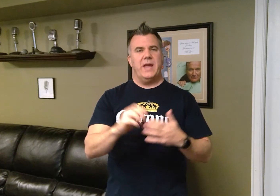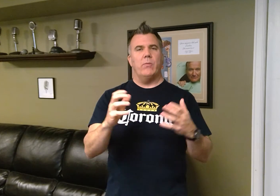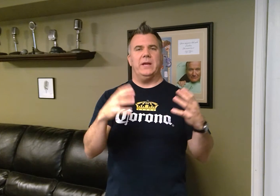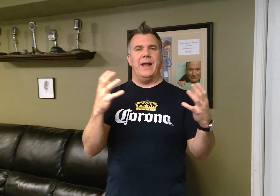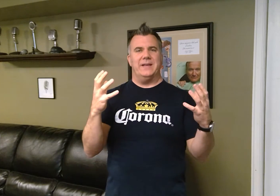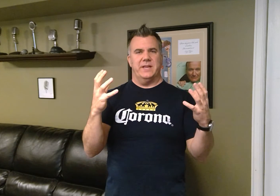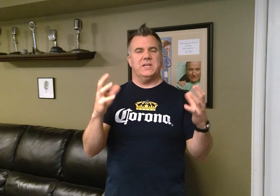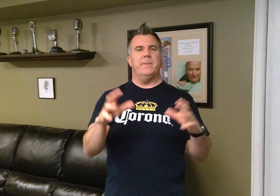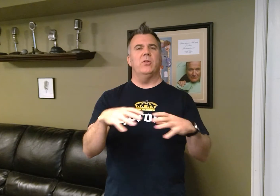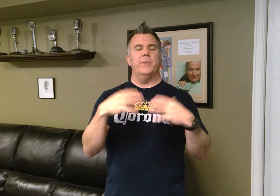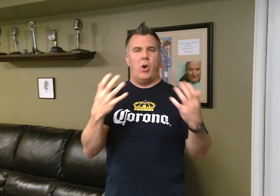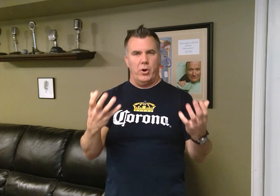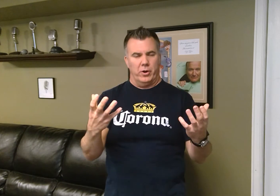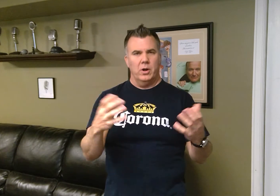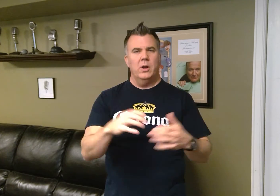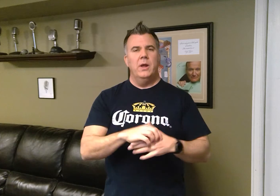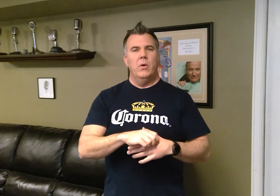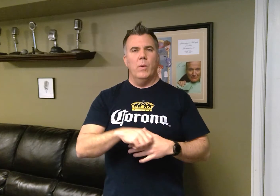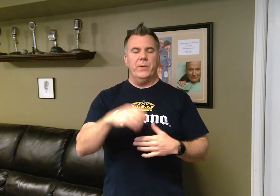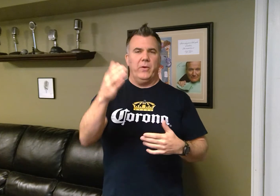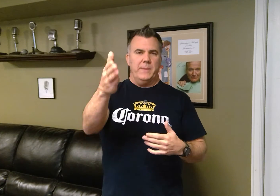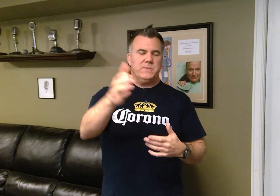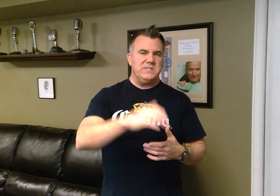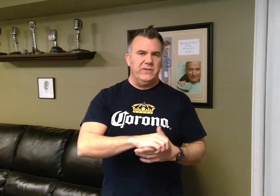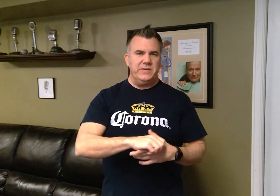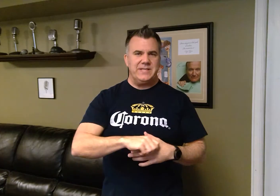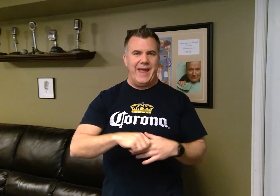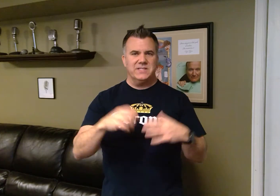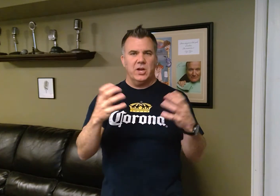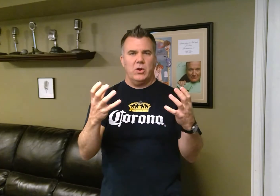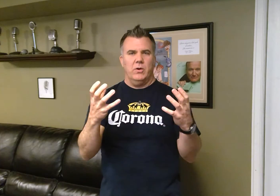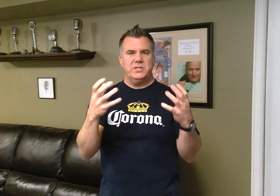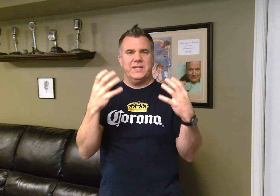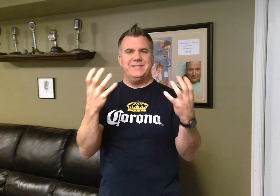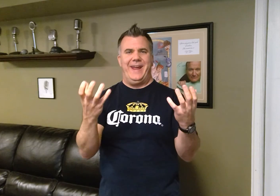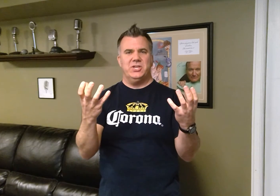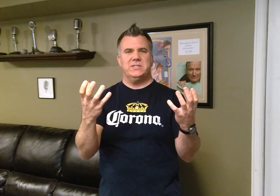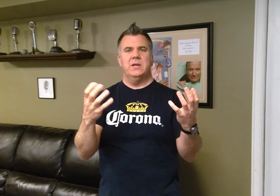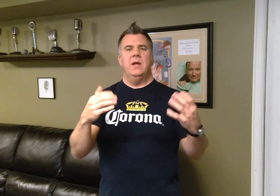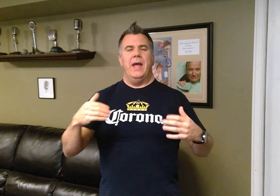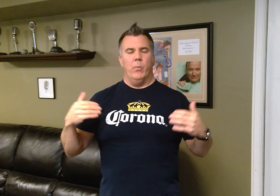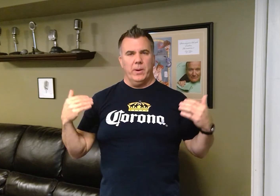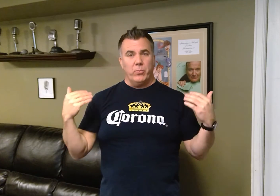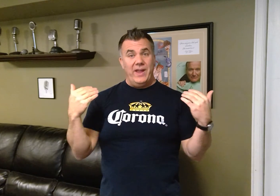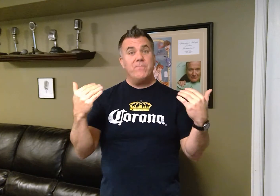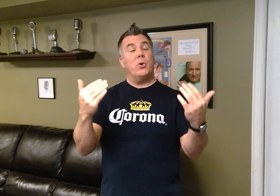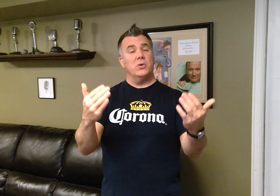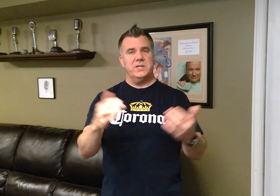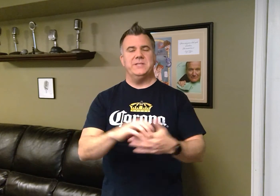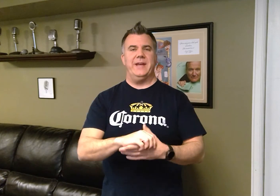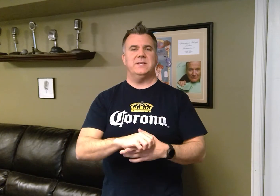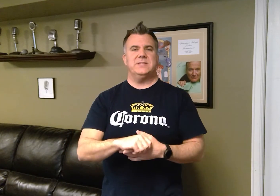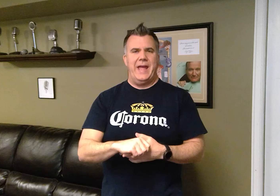saying recognize that it's going to be a little bit harder. What Billy Graham's specifically saying is that courage is contagious. And when a brave person takes a